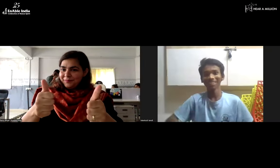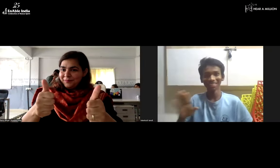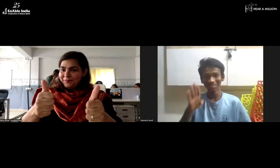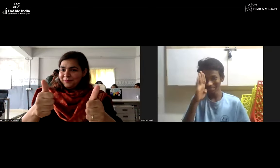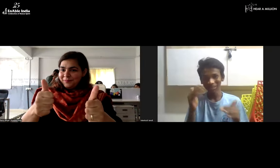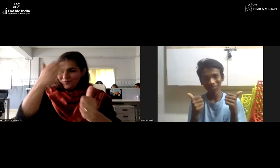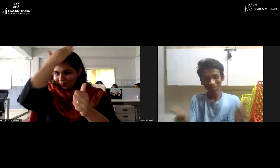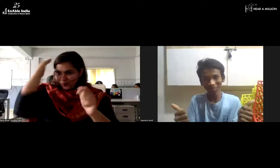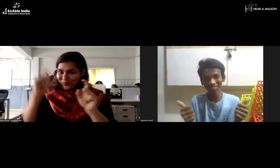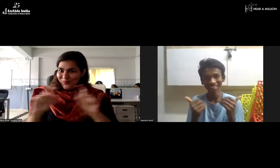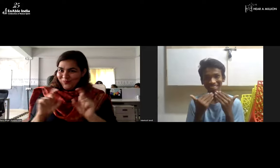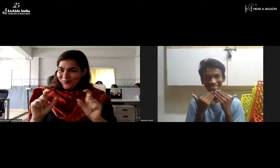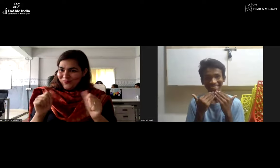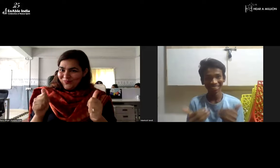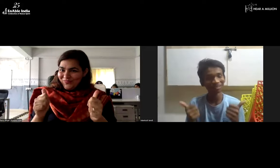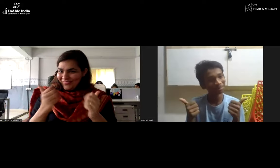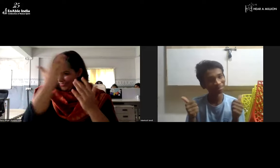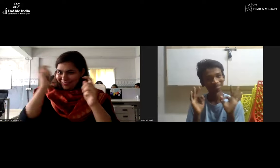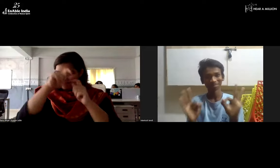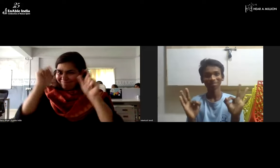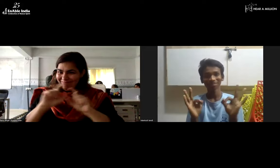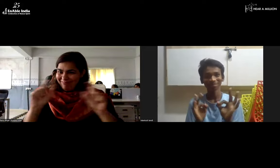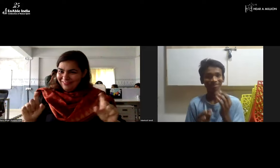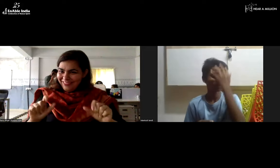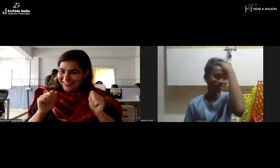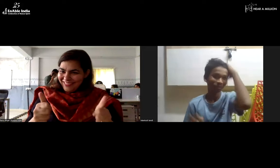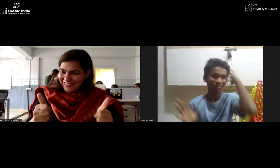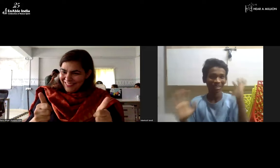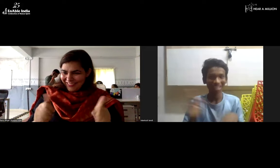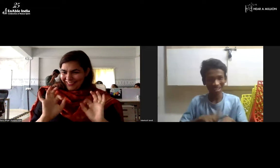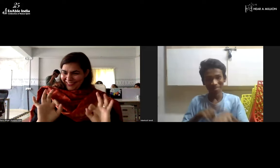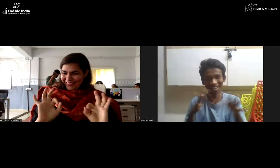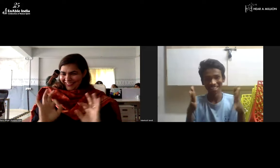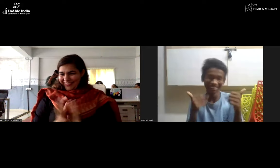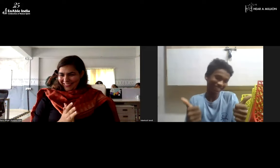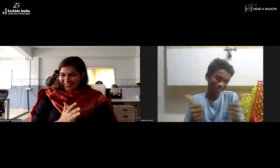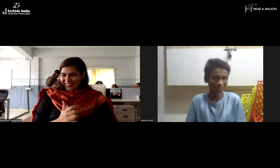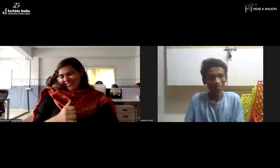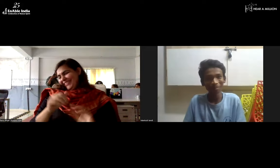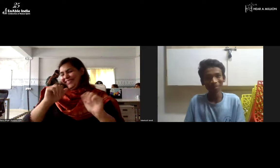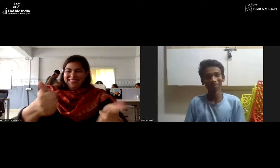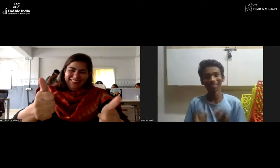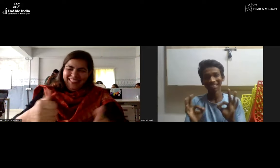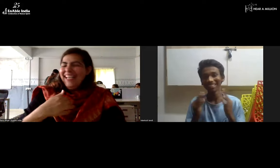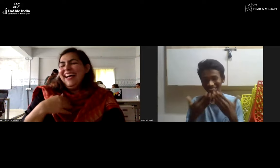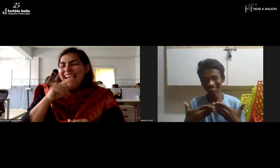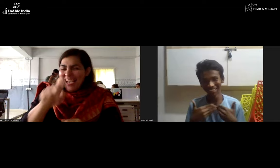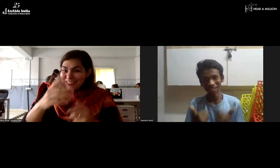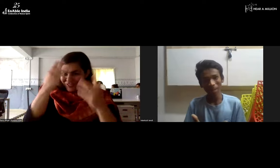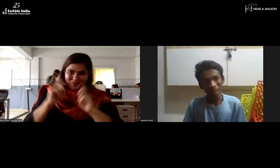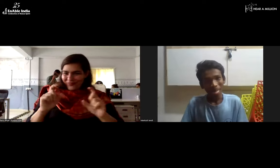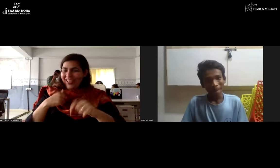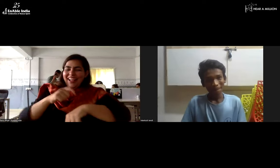kind of skills do you think you will need? Yeah, so I want to become a teacher. I aim to become a